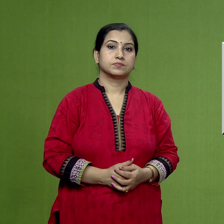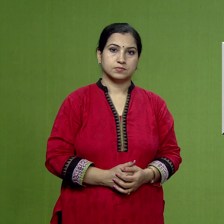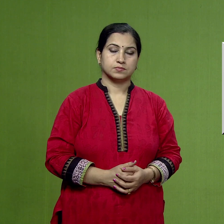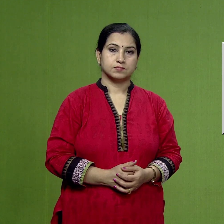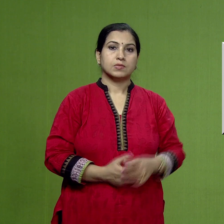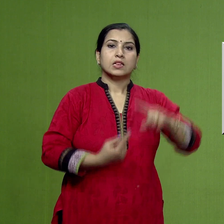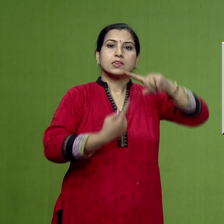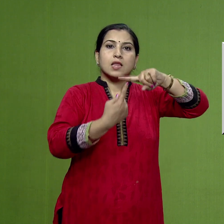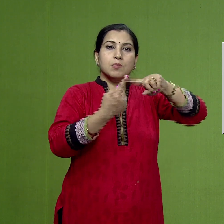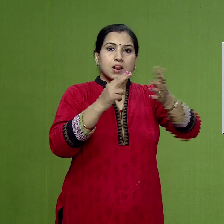Tamil Nadu,